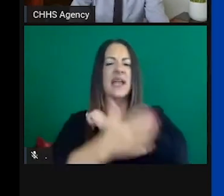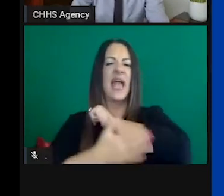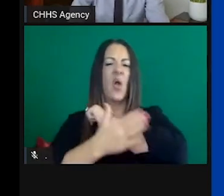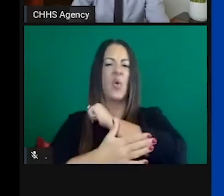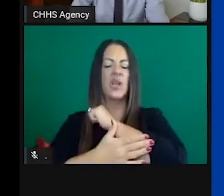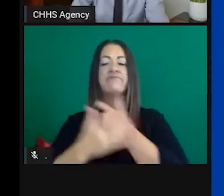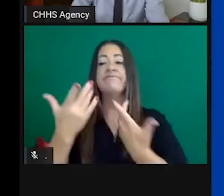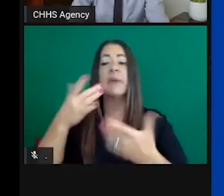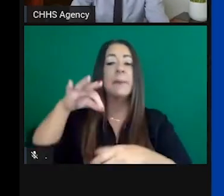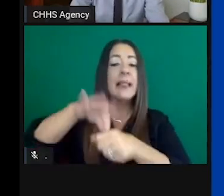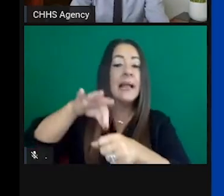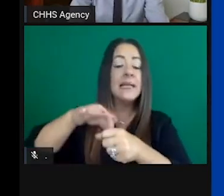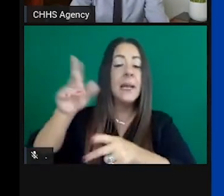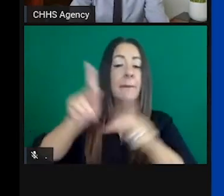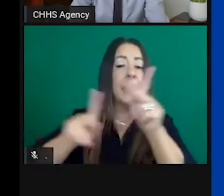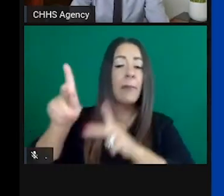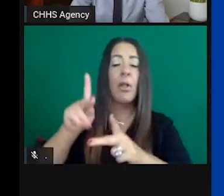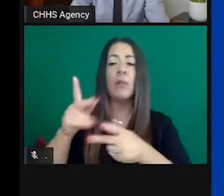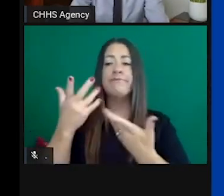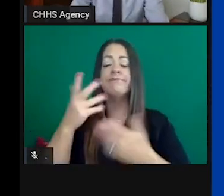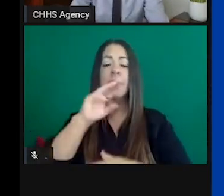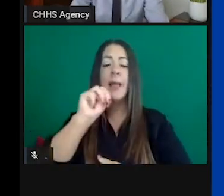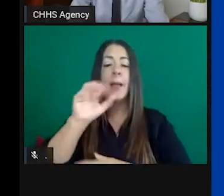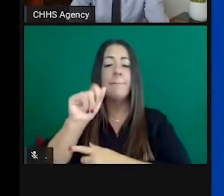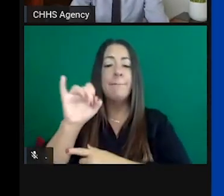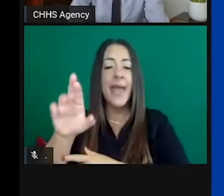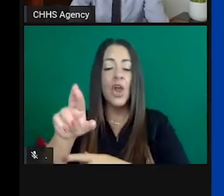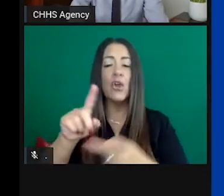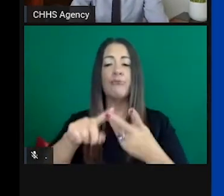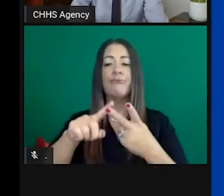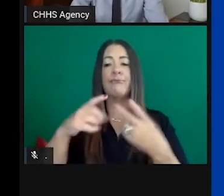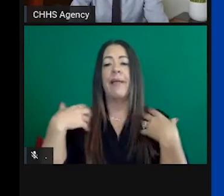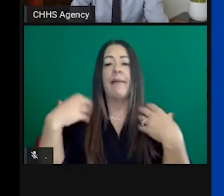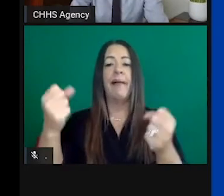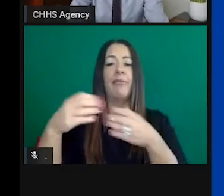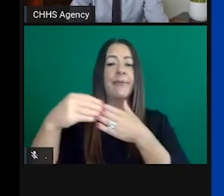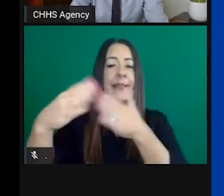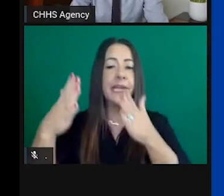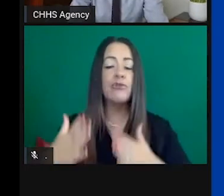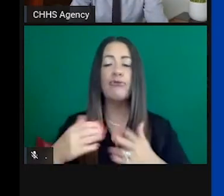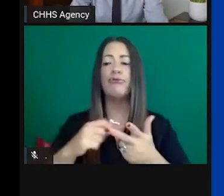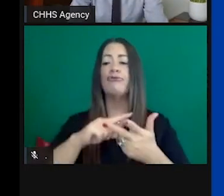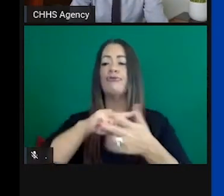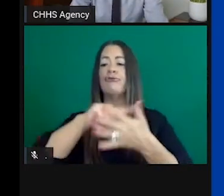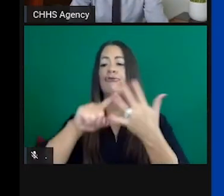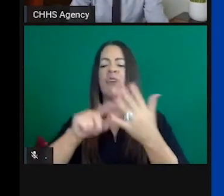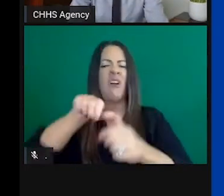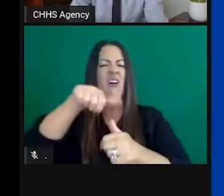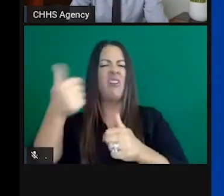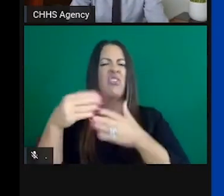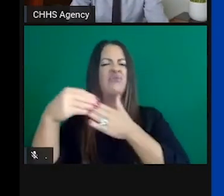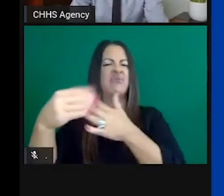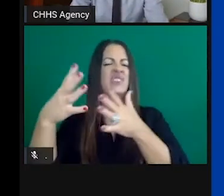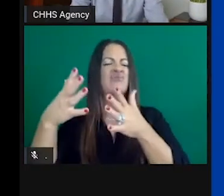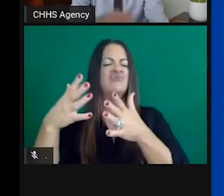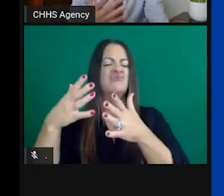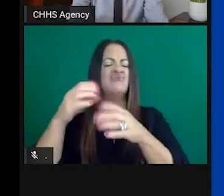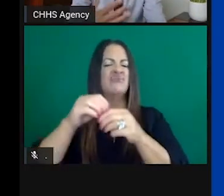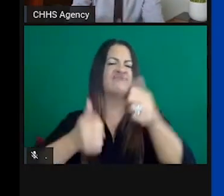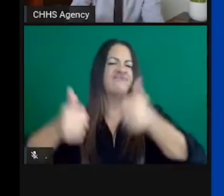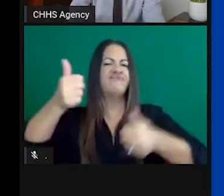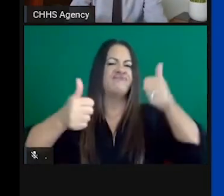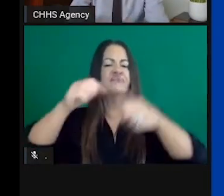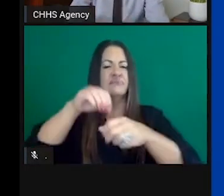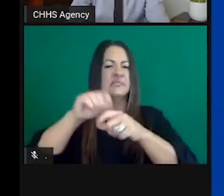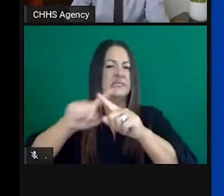elected supervisors, mayors, health leaders, and other leaders within counties that are really